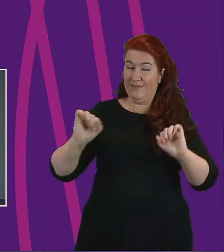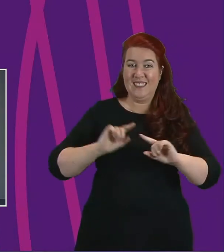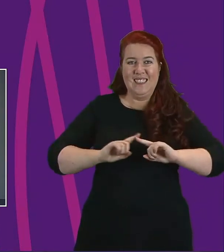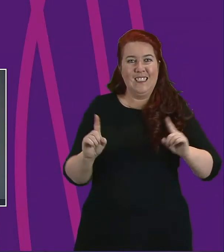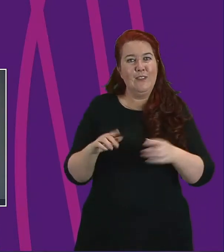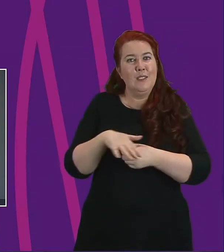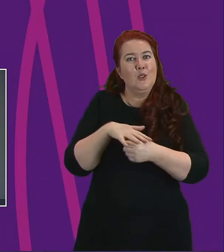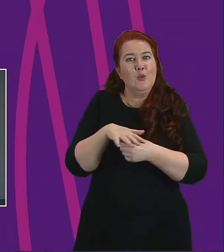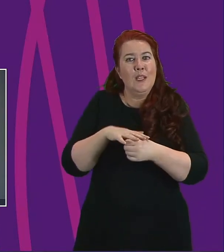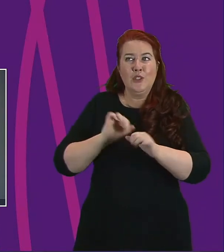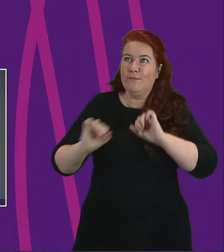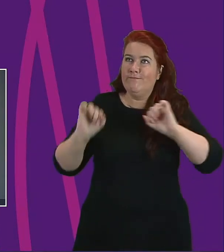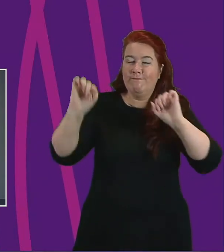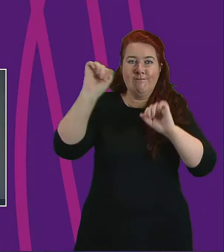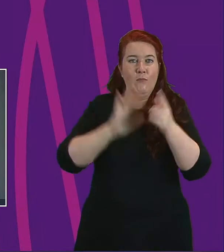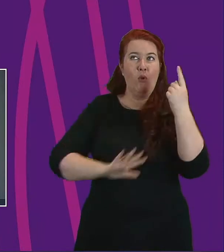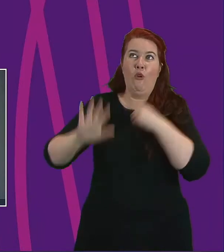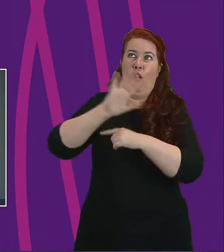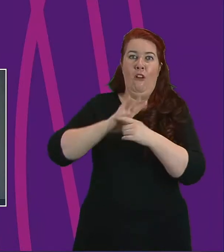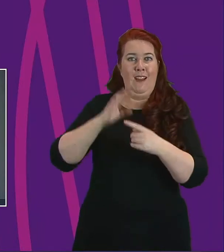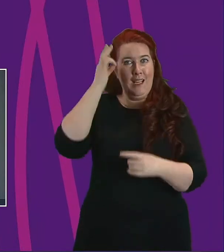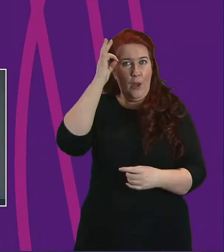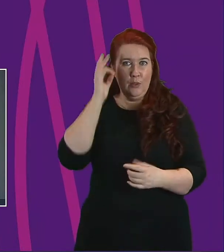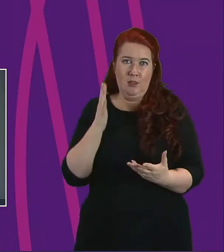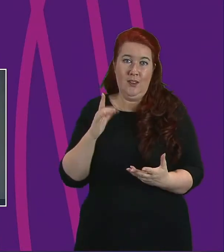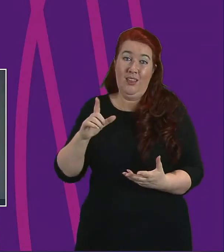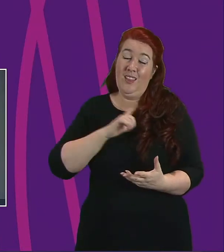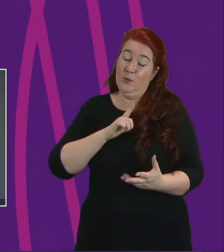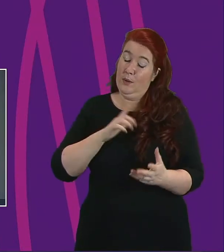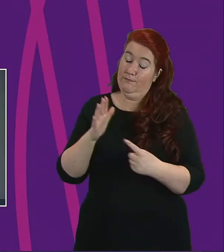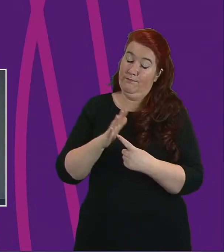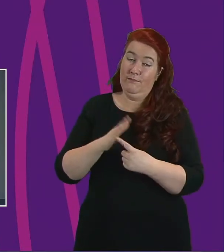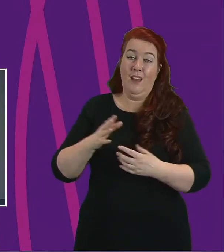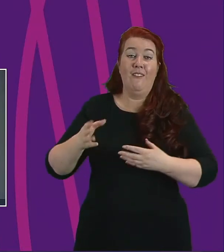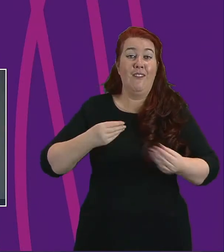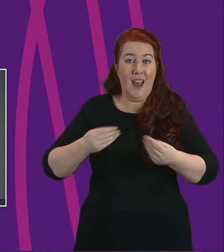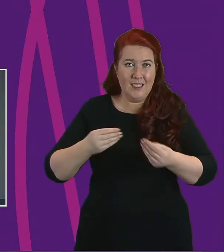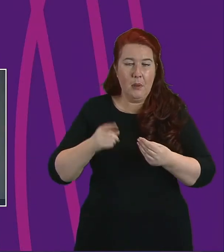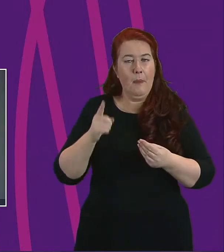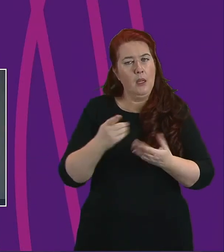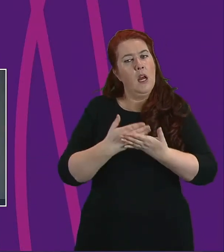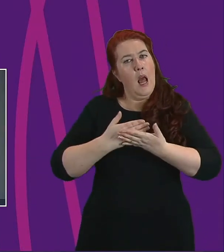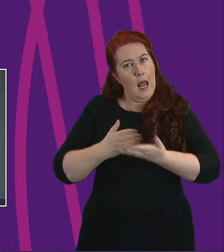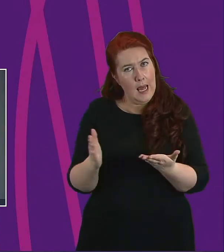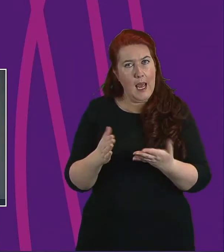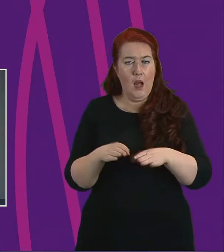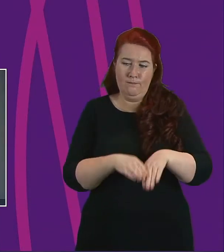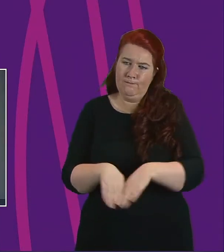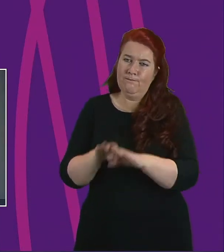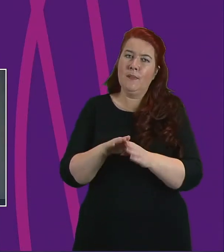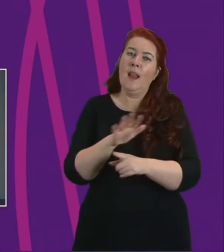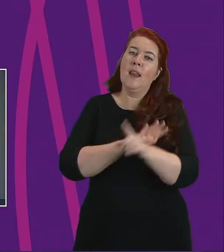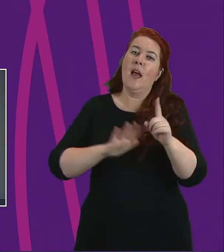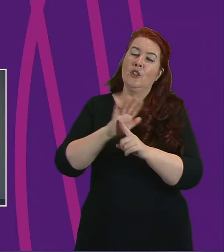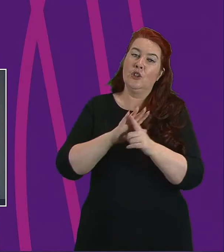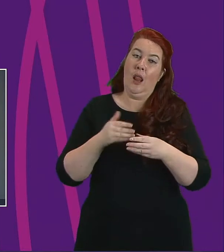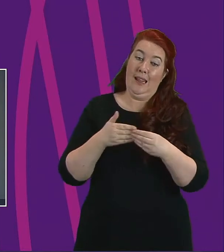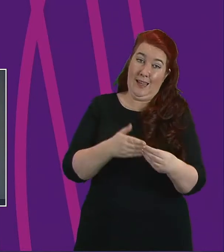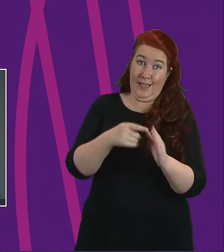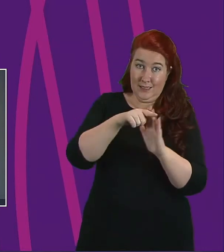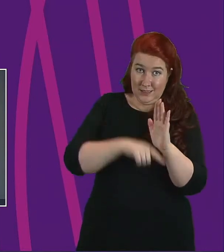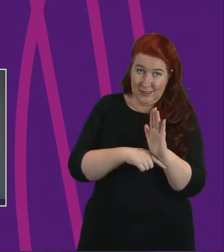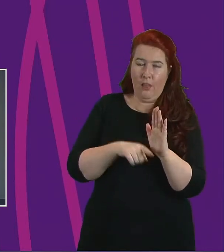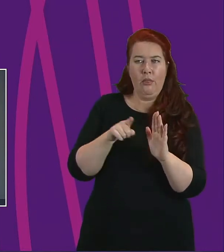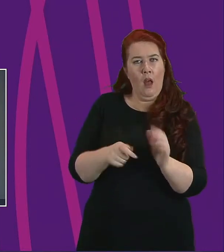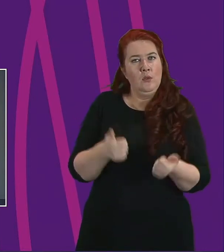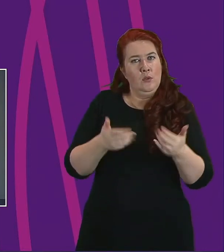authorities and schools operate. Flexibility within clear and consistent national guidelines will provide an essential balance